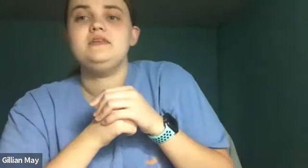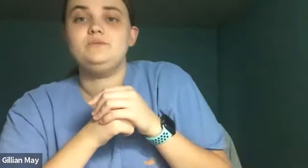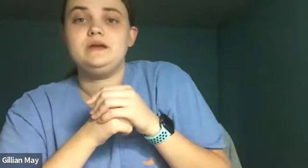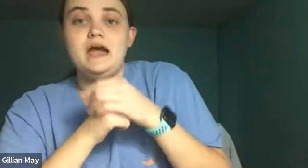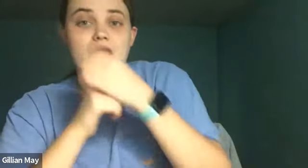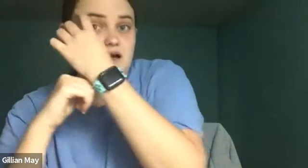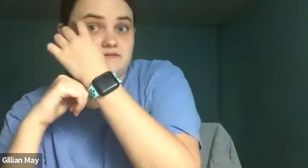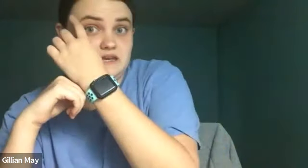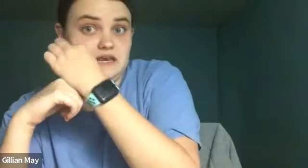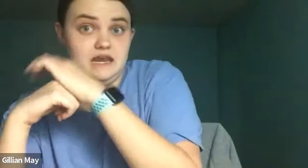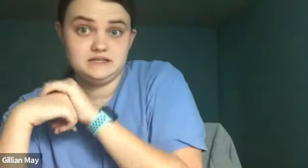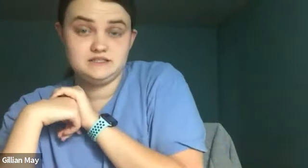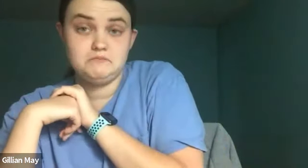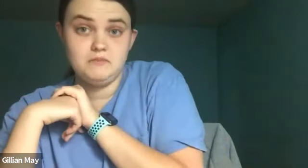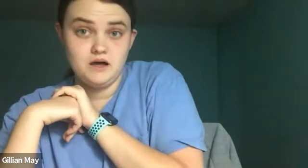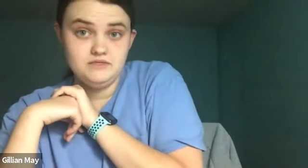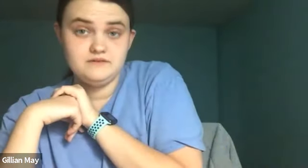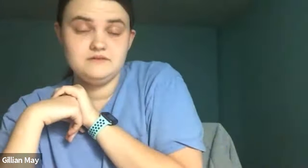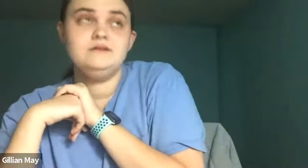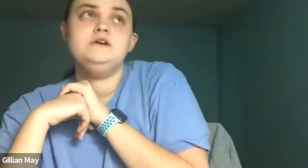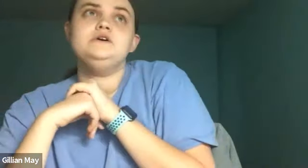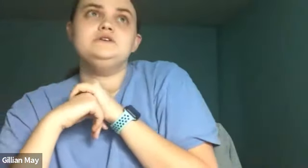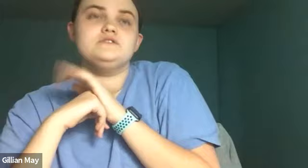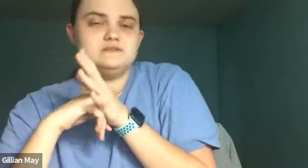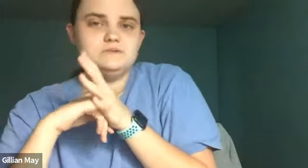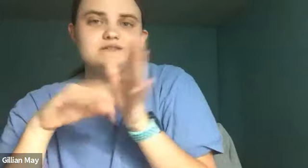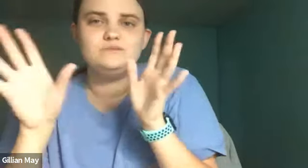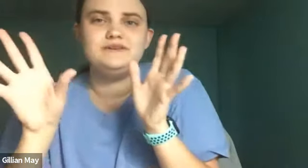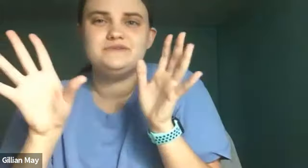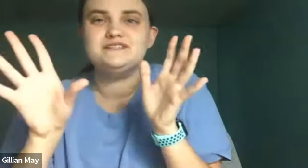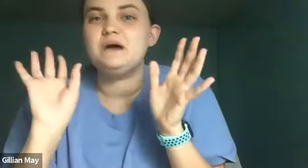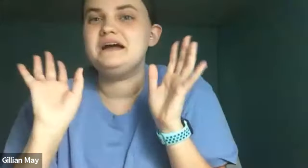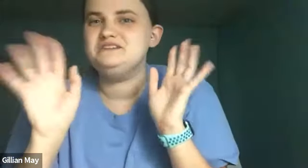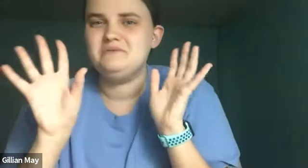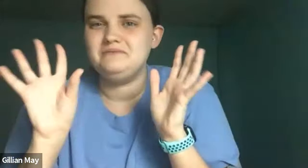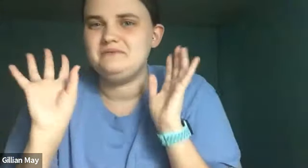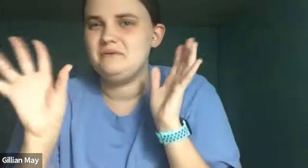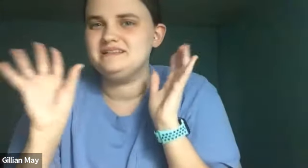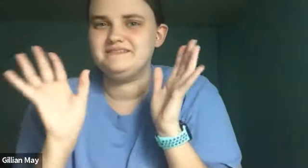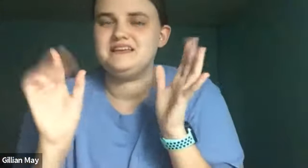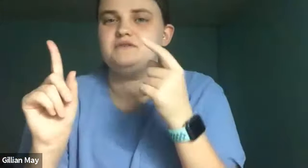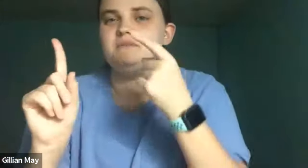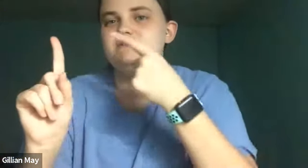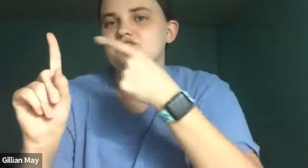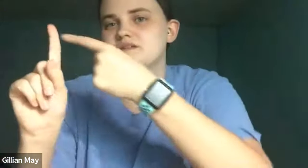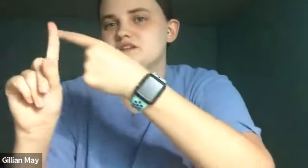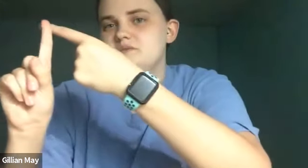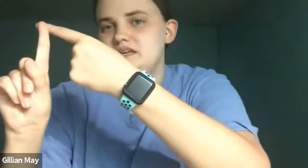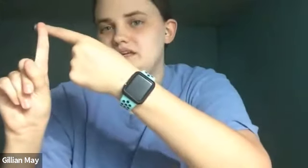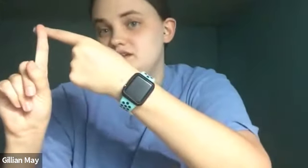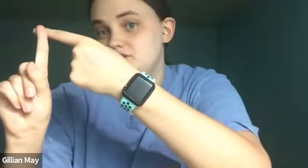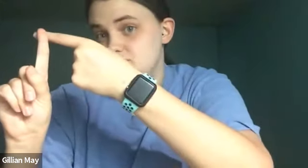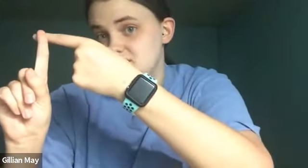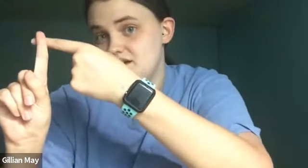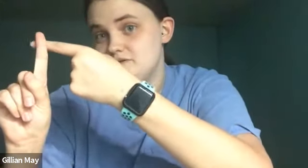Then we have next month. So this one is one of the reasons why I don't always like the sign for month. So it's going to be, you do the sign for